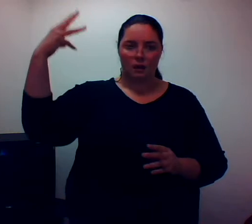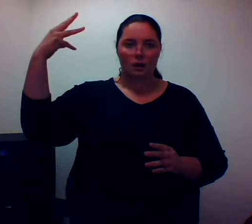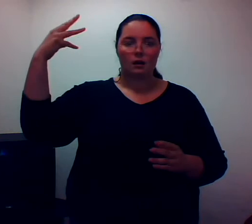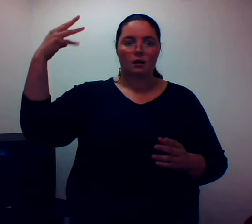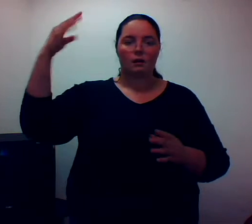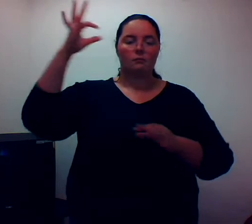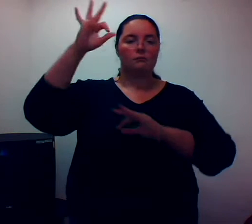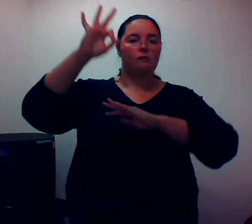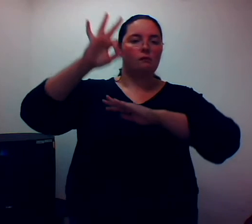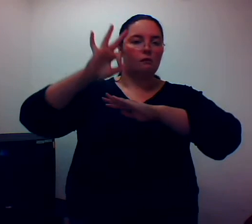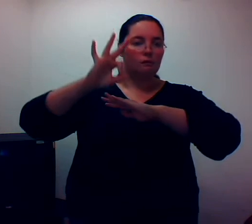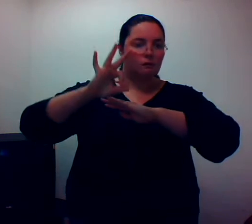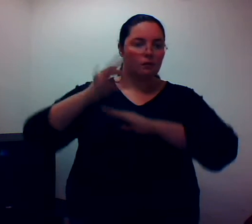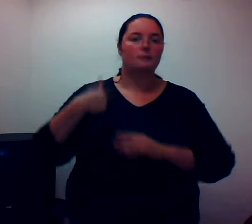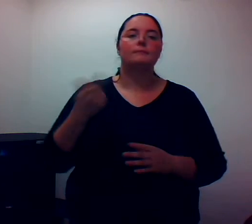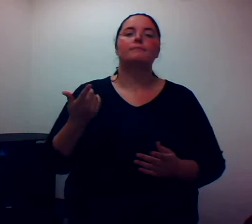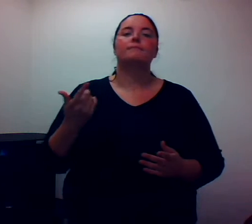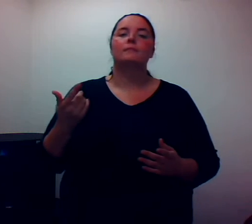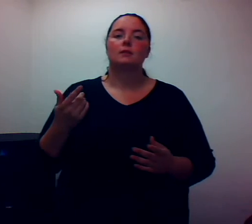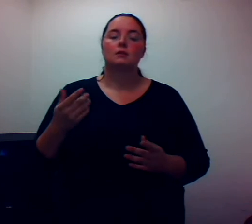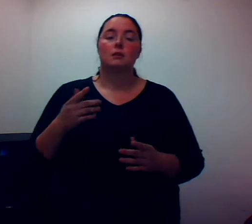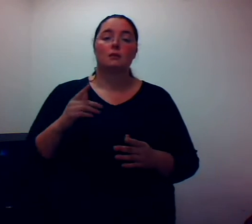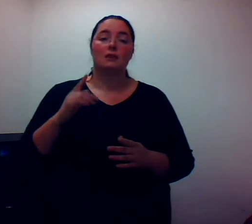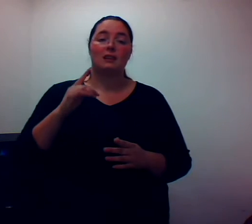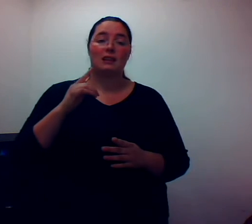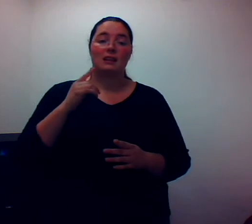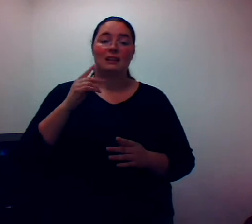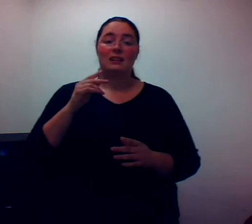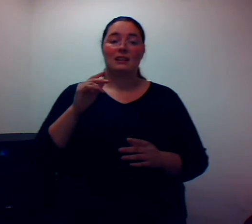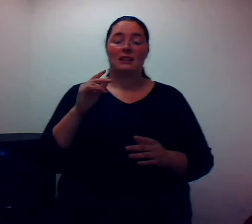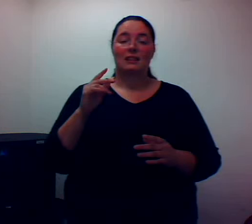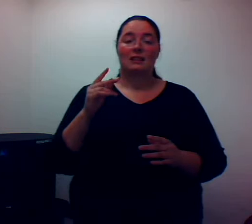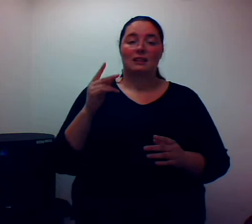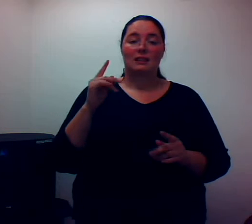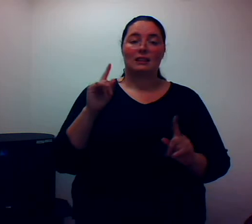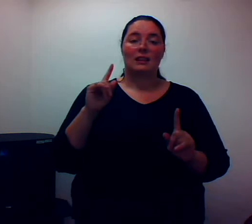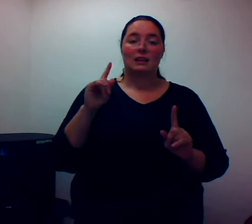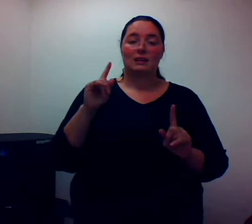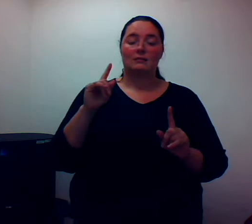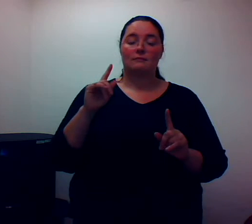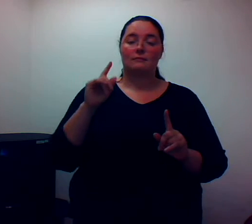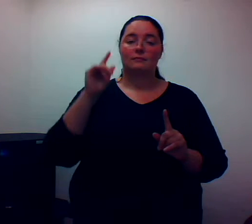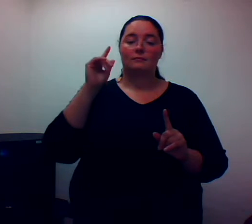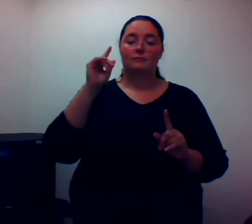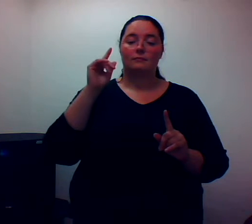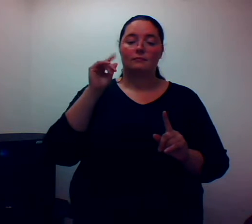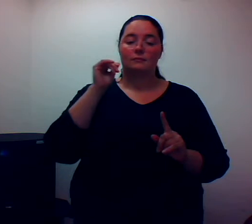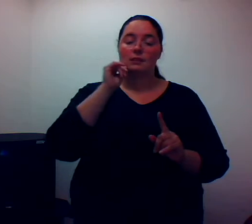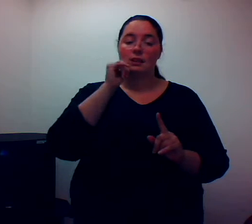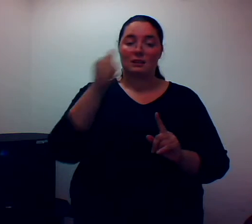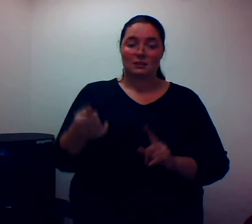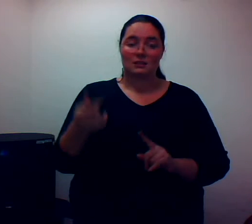we were to get back on a plane and head for Hong Kong as originally scheduled, and they put us back on the same plane. It was